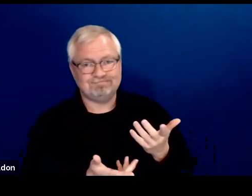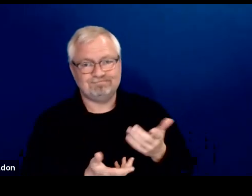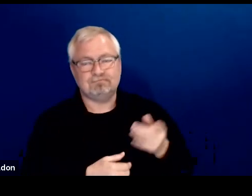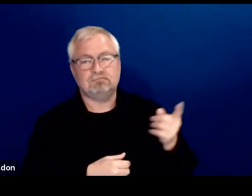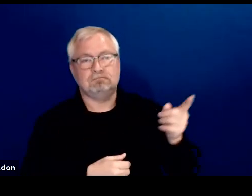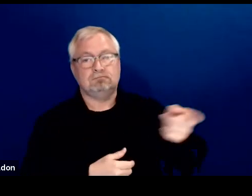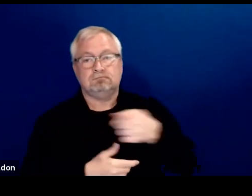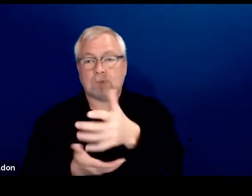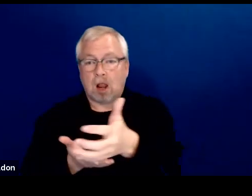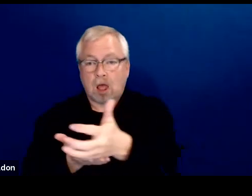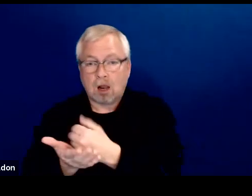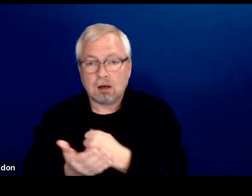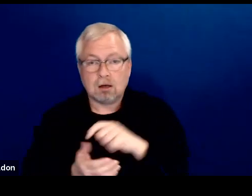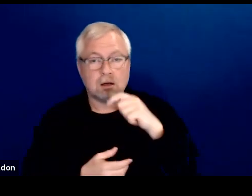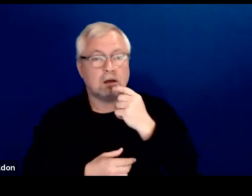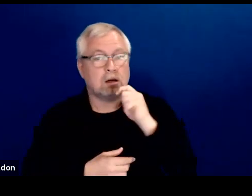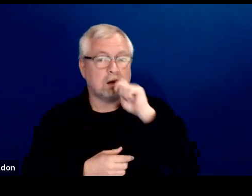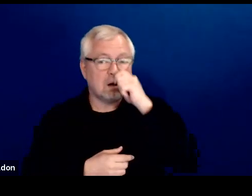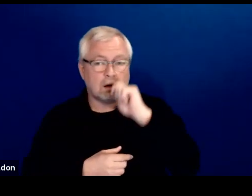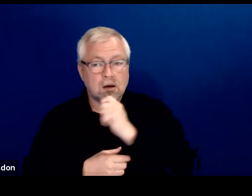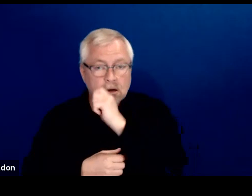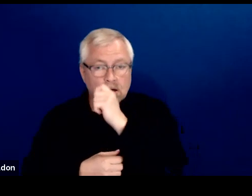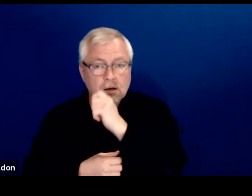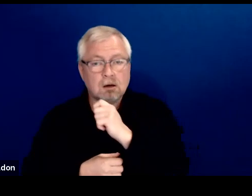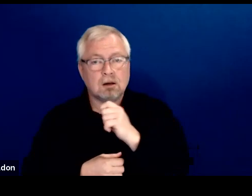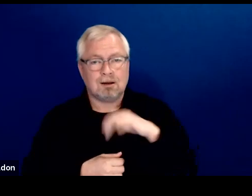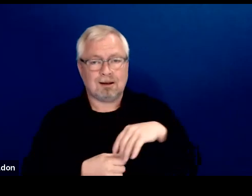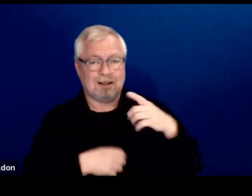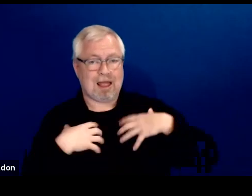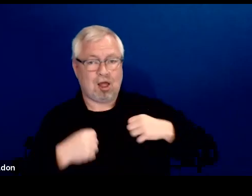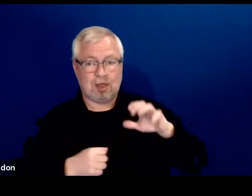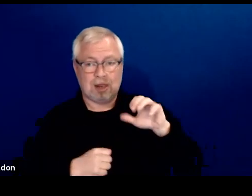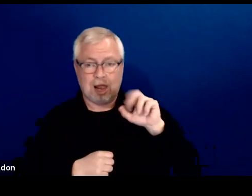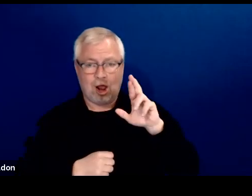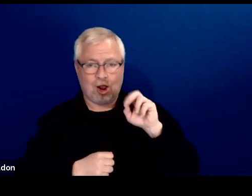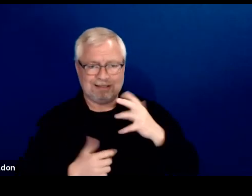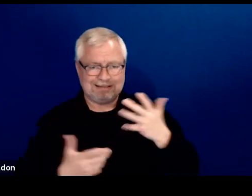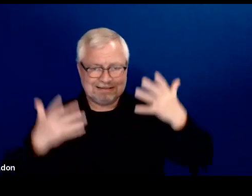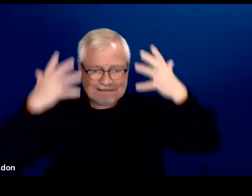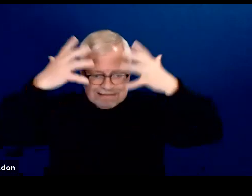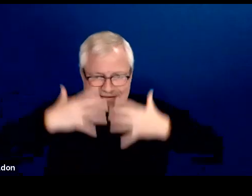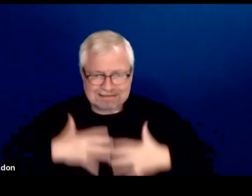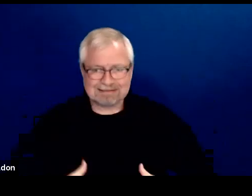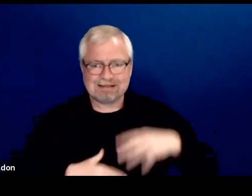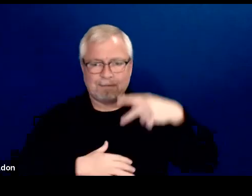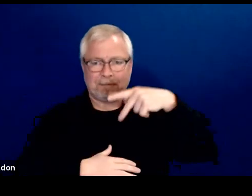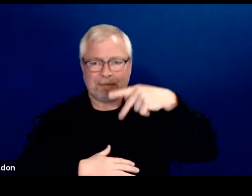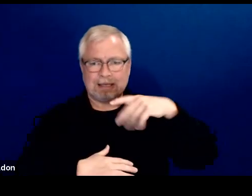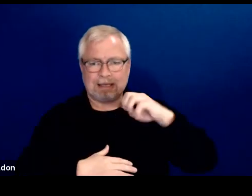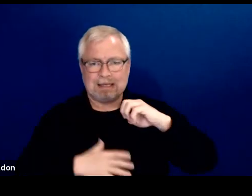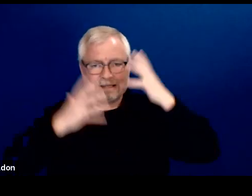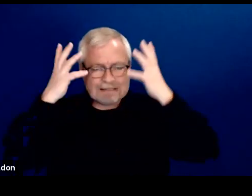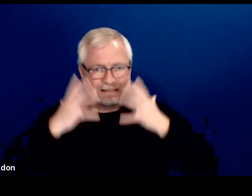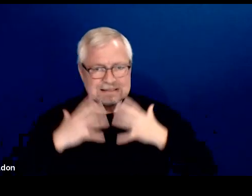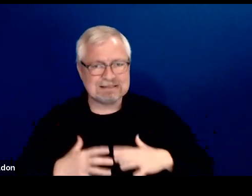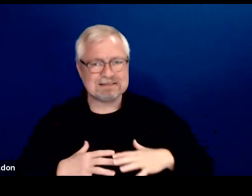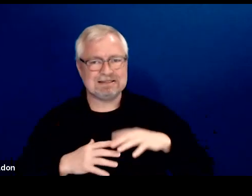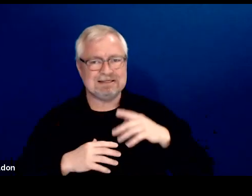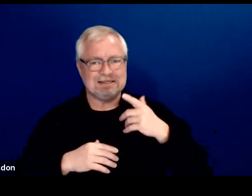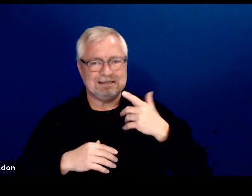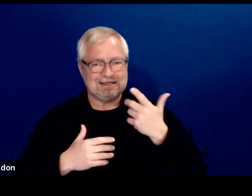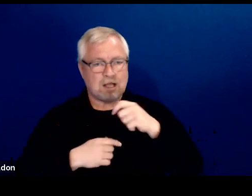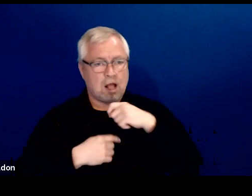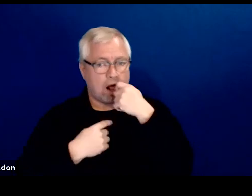specimens. Healthcare providers concerned about personal protective equipment and the swabs that are required to collect the samples